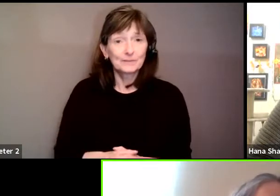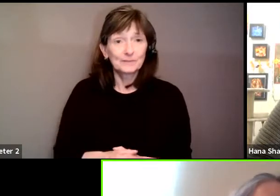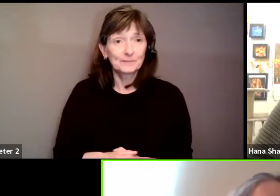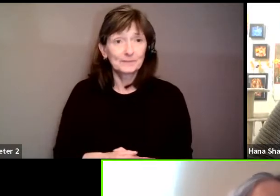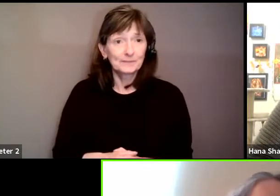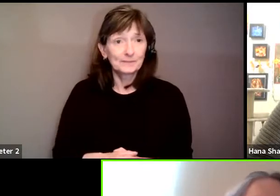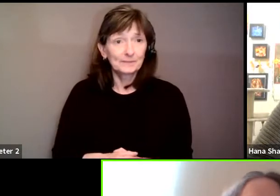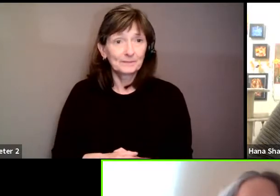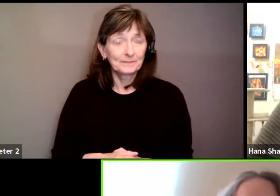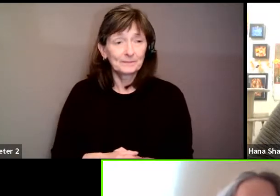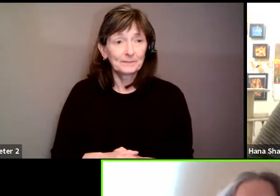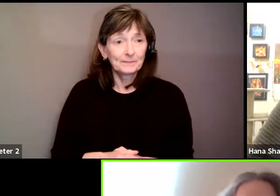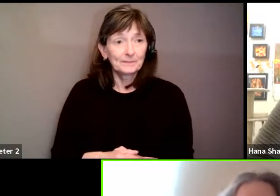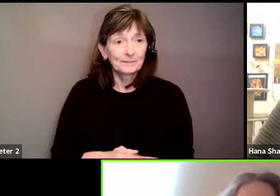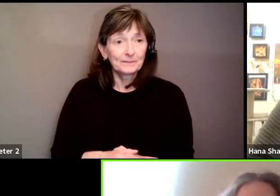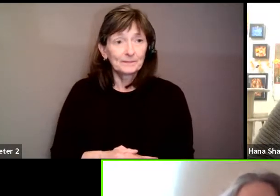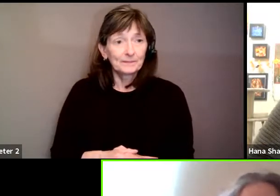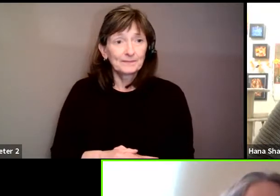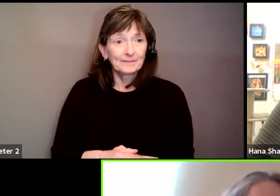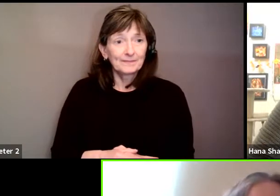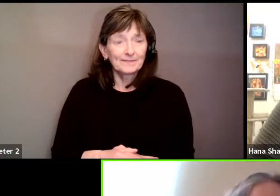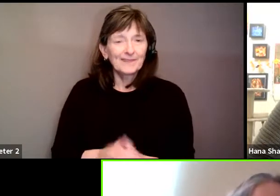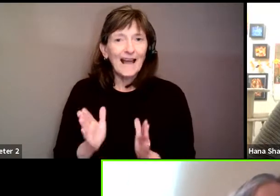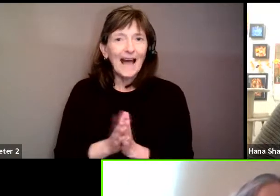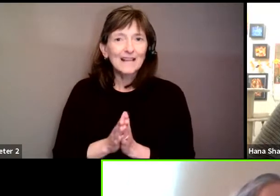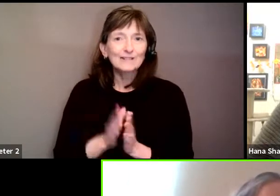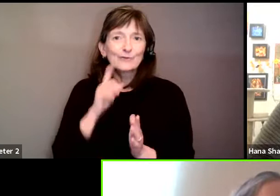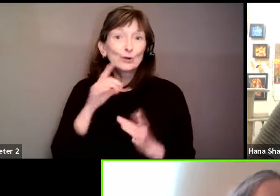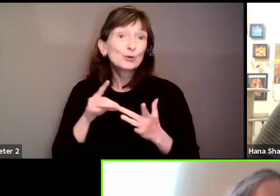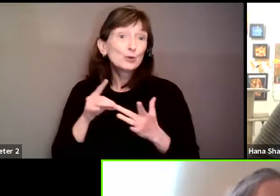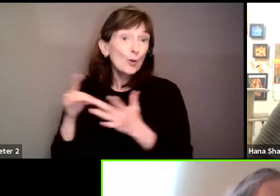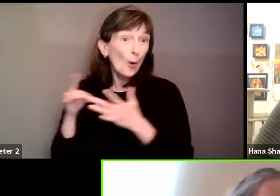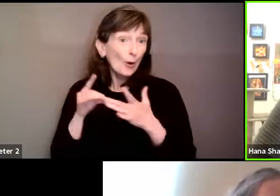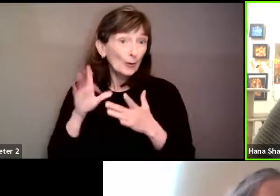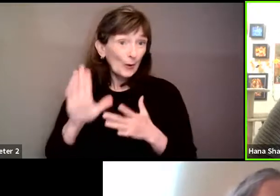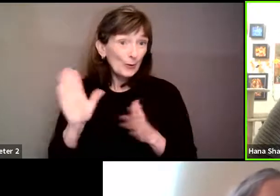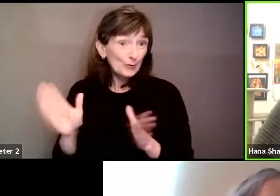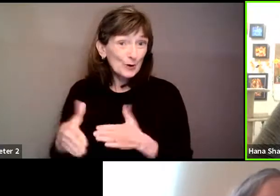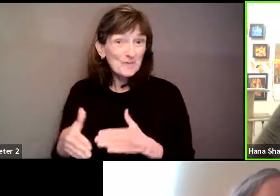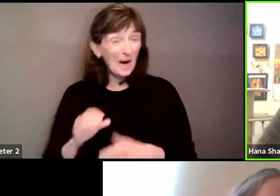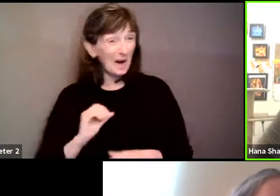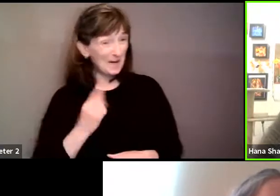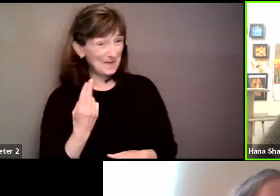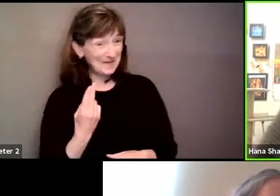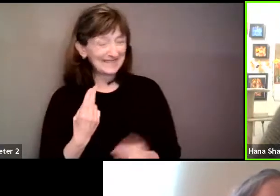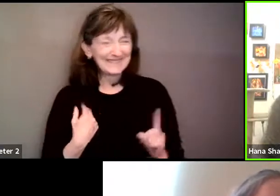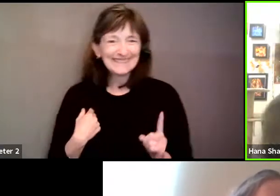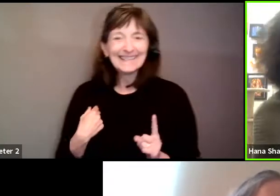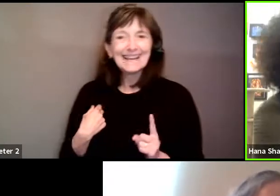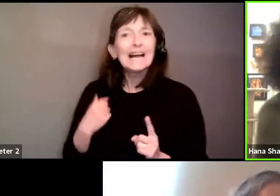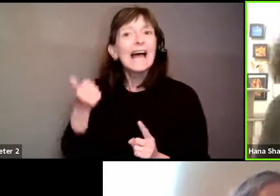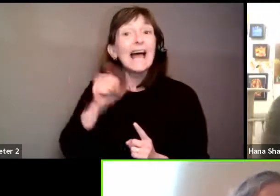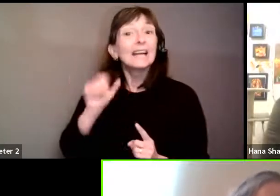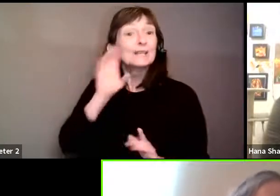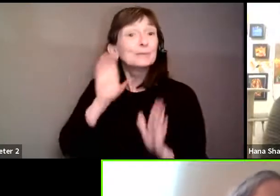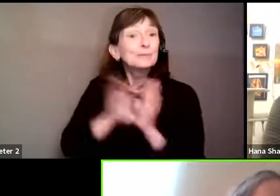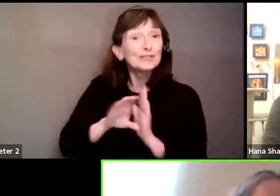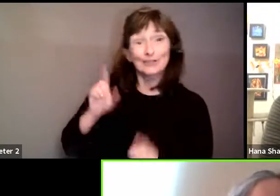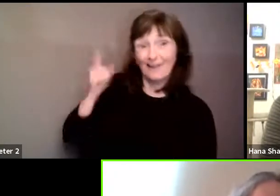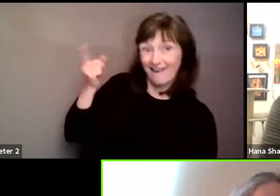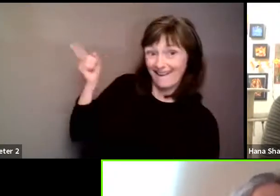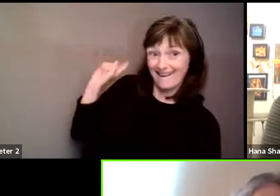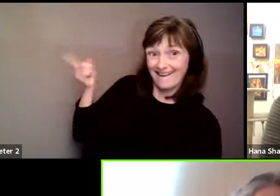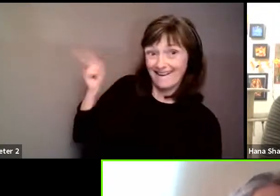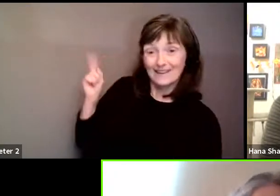is basically asking for a room tour. So I'll read it. Are there any images behind you right now that you'd